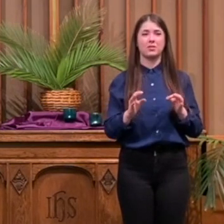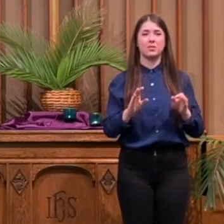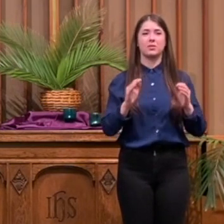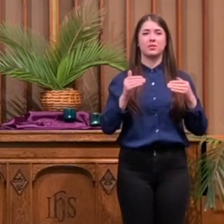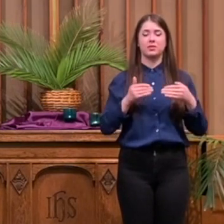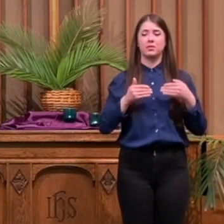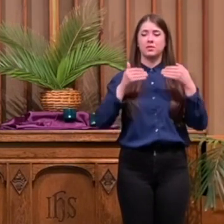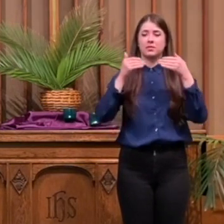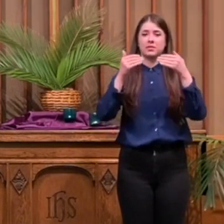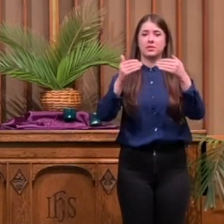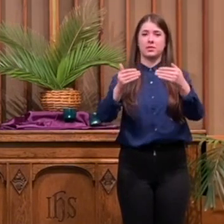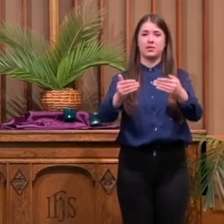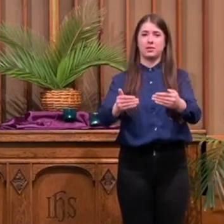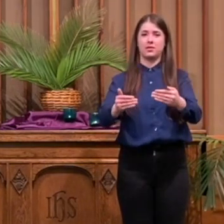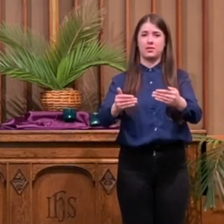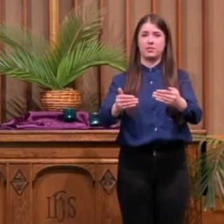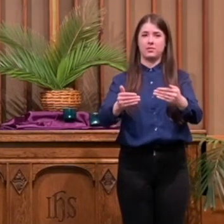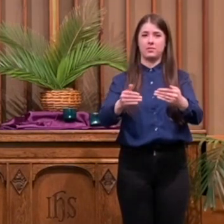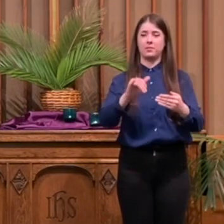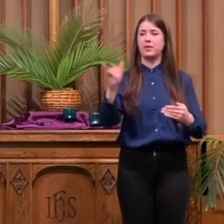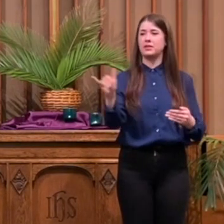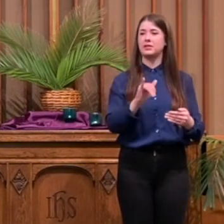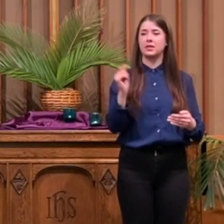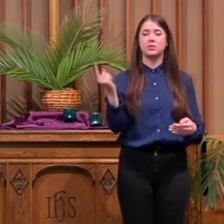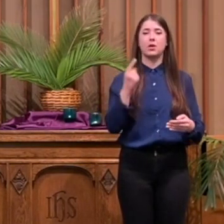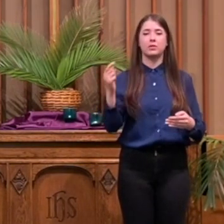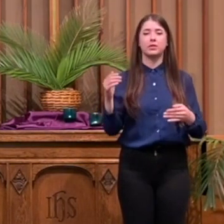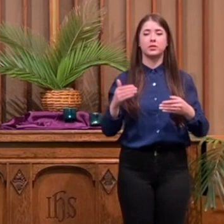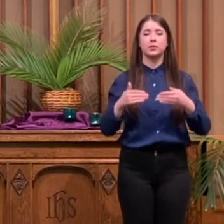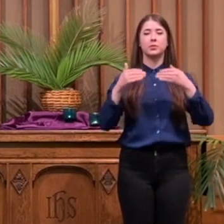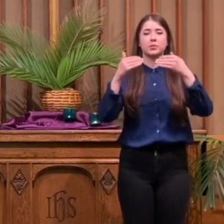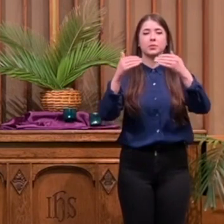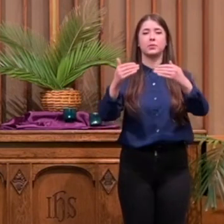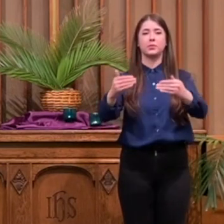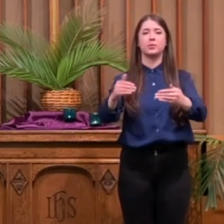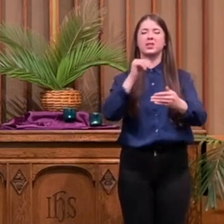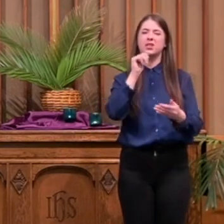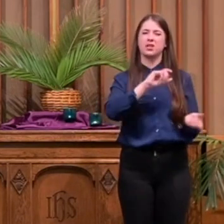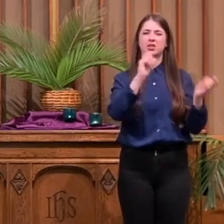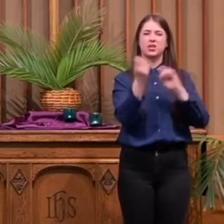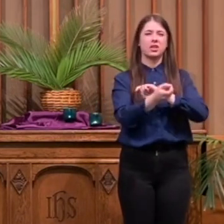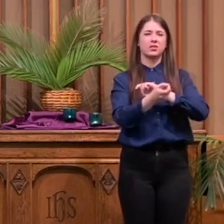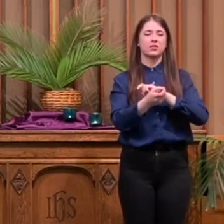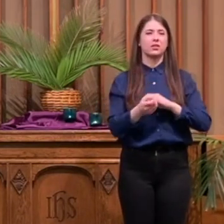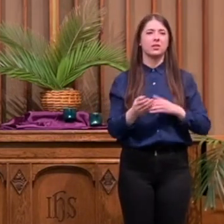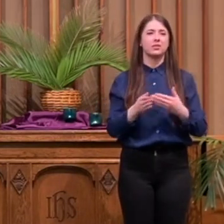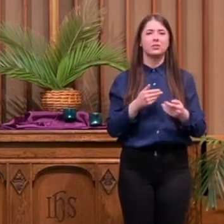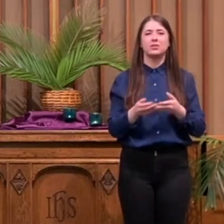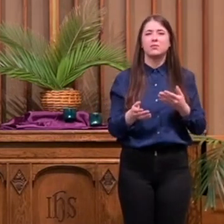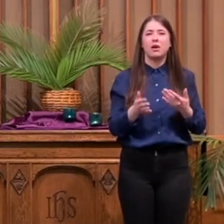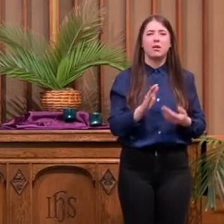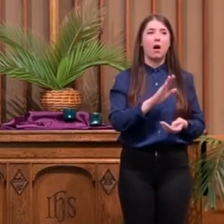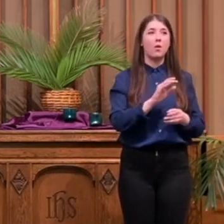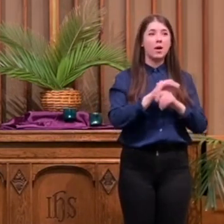keep things the way that they were. So no matter what miracles Jesus performed,